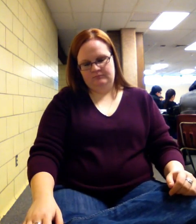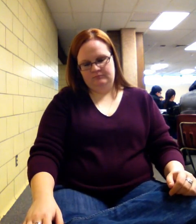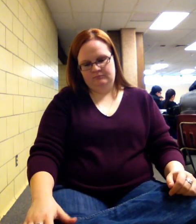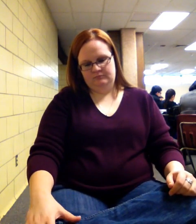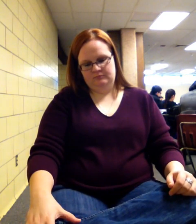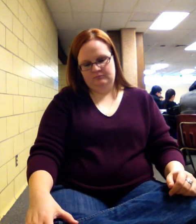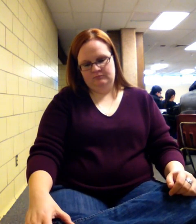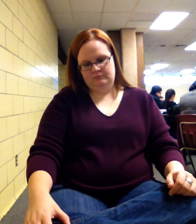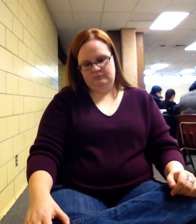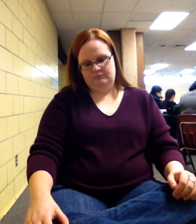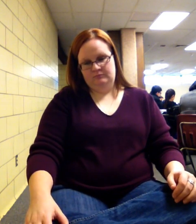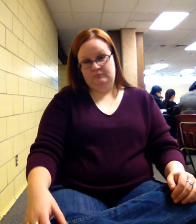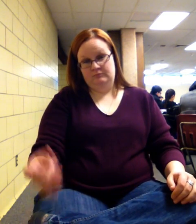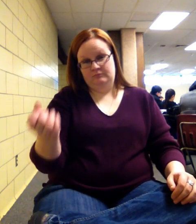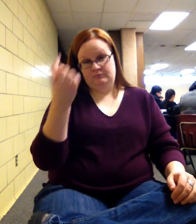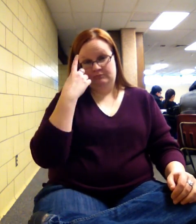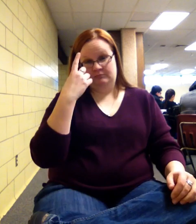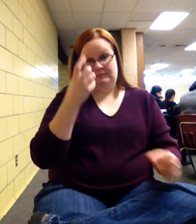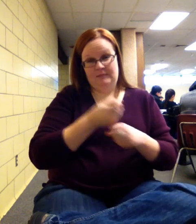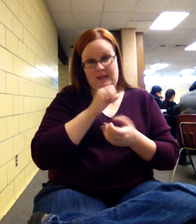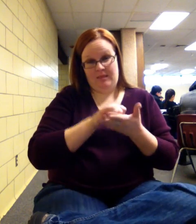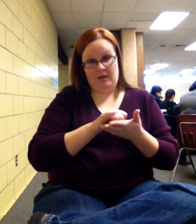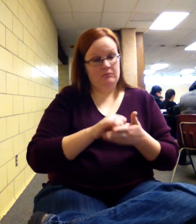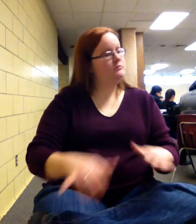it. Was everybody able to get that?